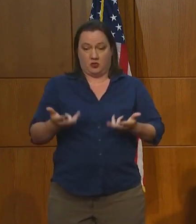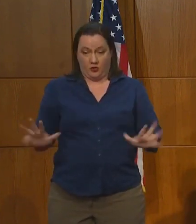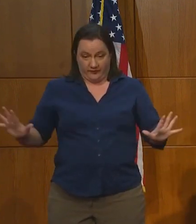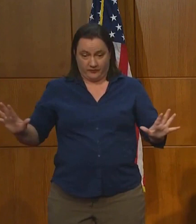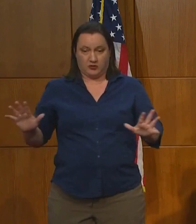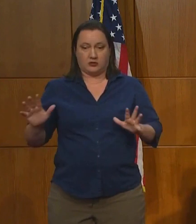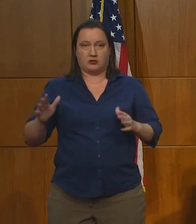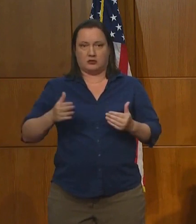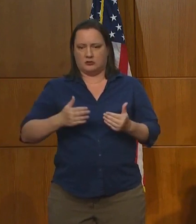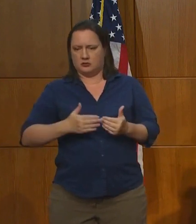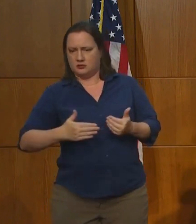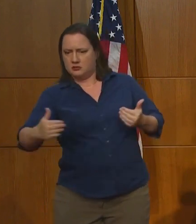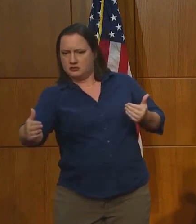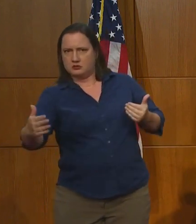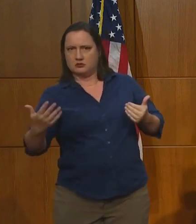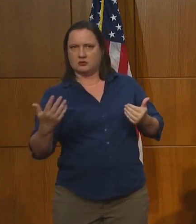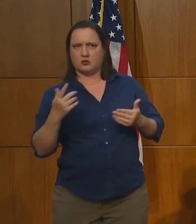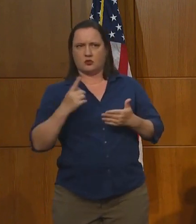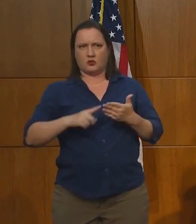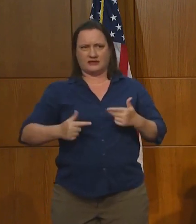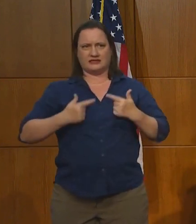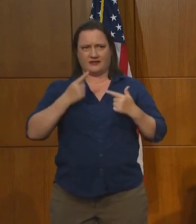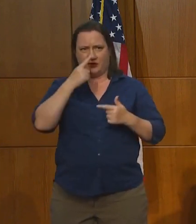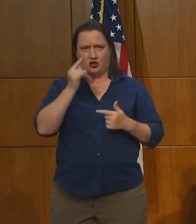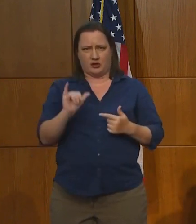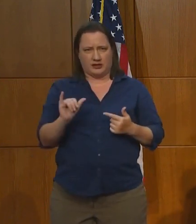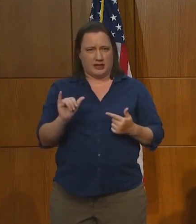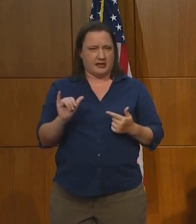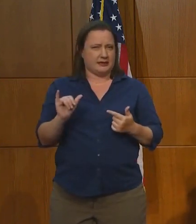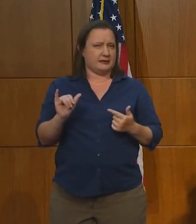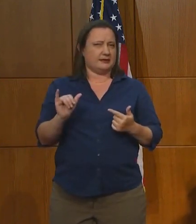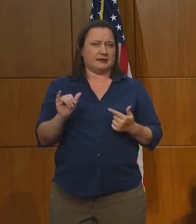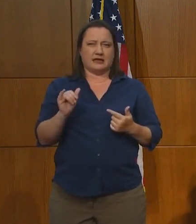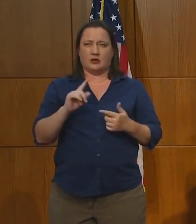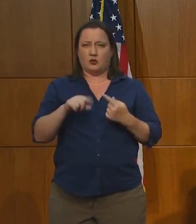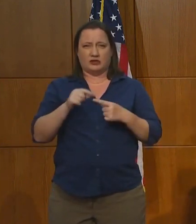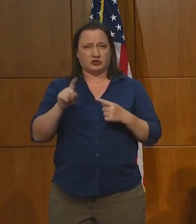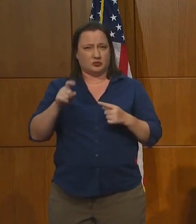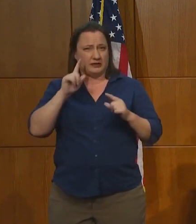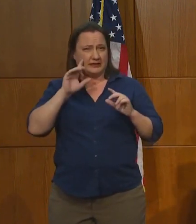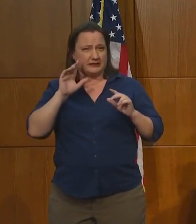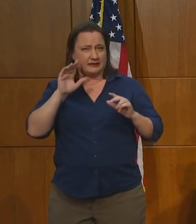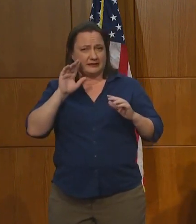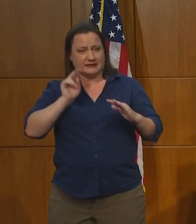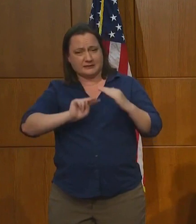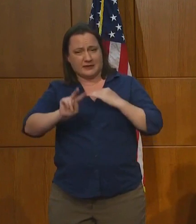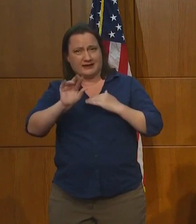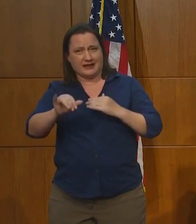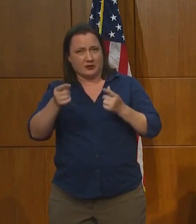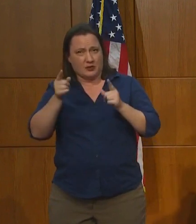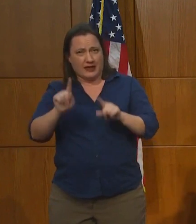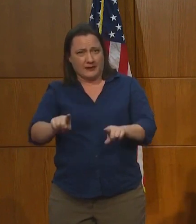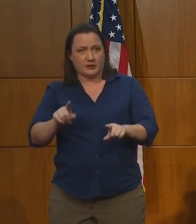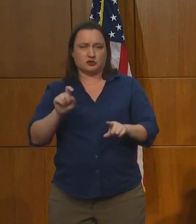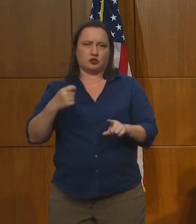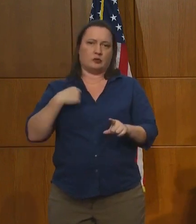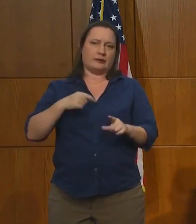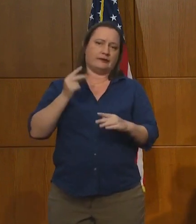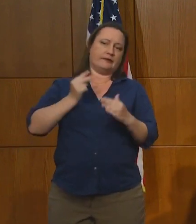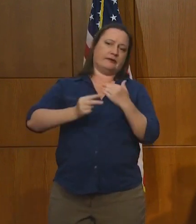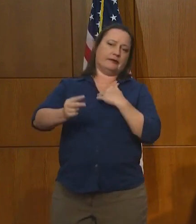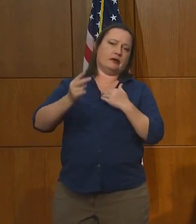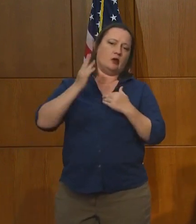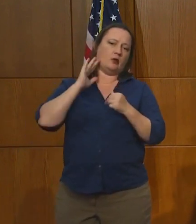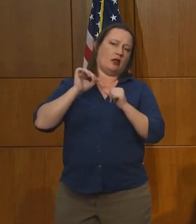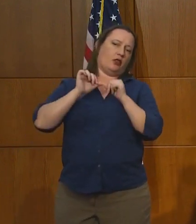even expect that to happen? Or should we just expect to be in phase 3 for a while? Jackie, it's a great question, and I don't want to be too long-winded